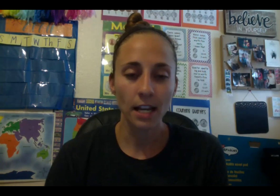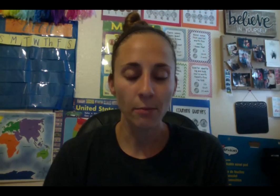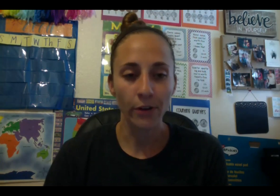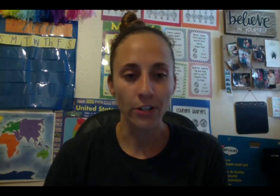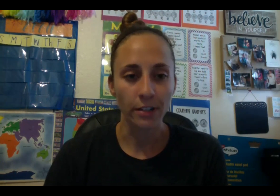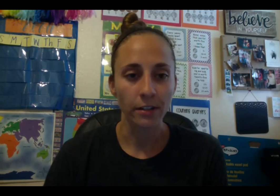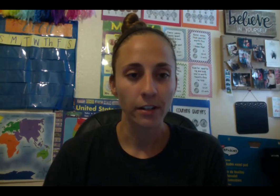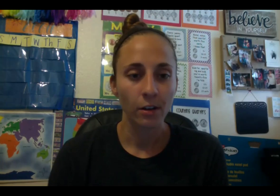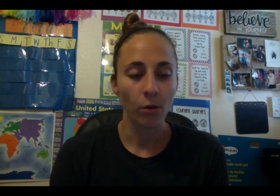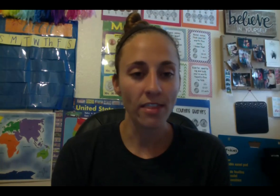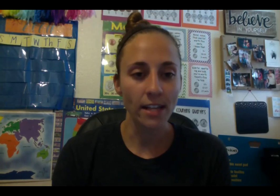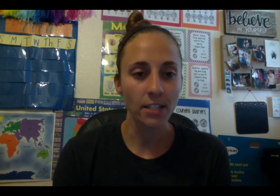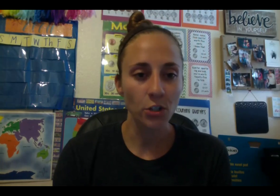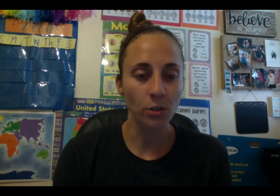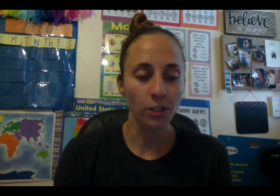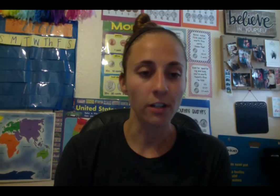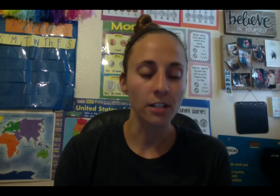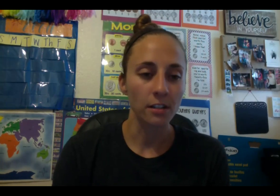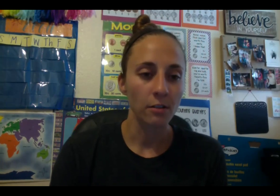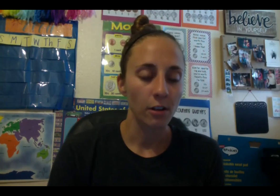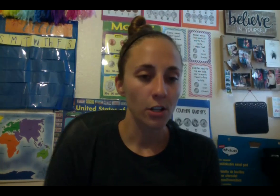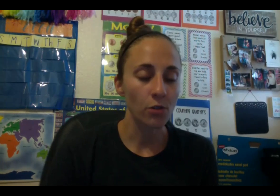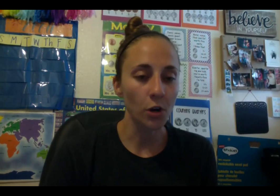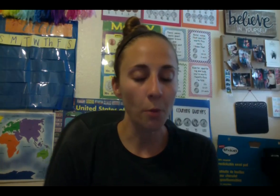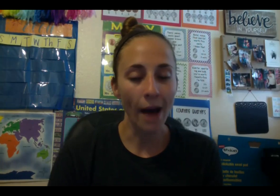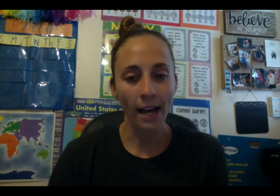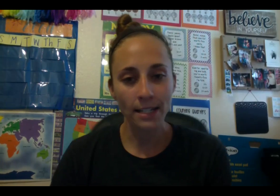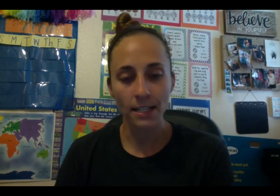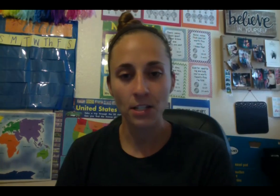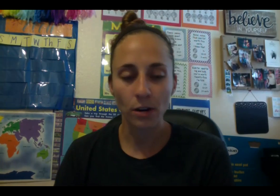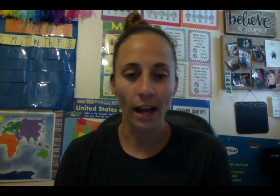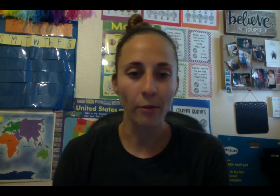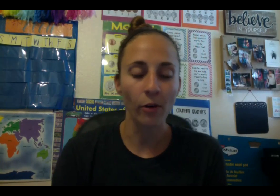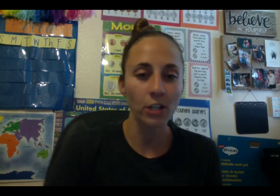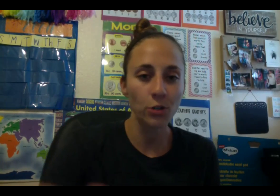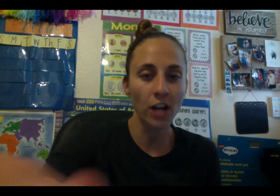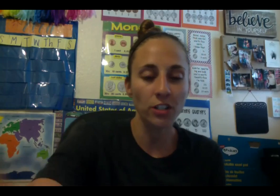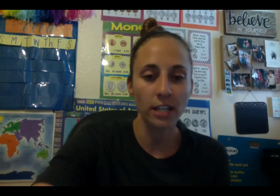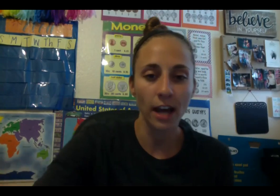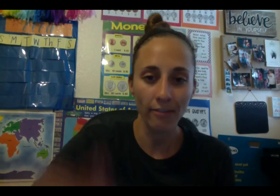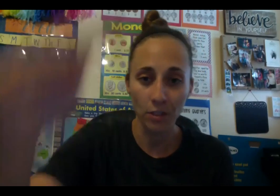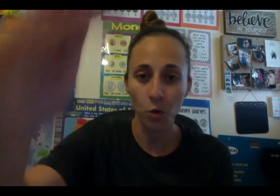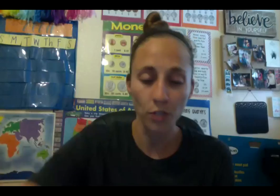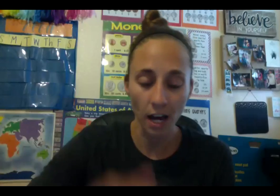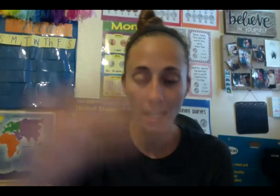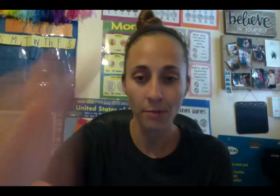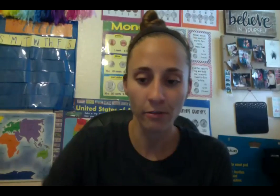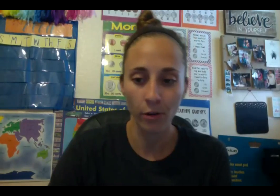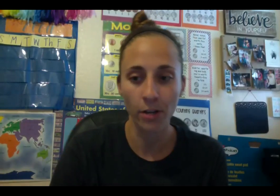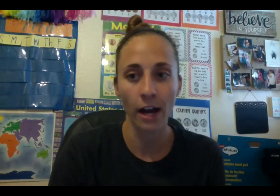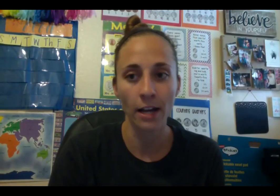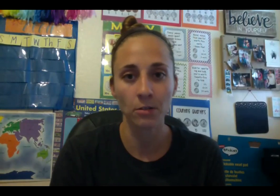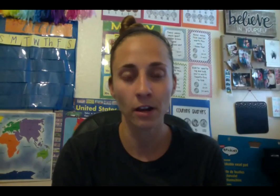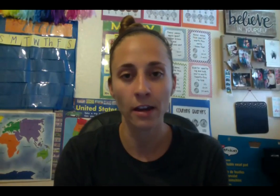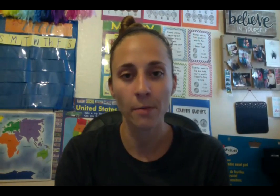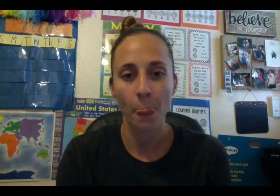The second portion, what things did you learn? You can go back to this story. I'm going to actually have this whole document for